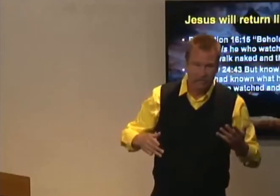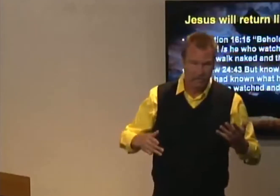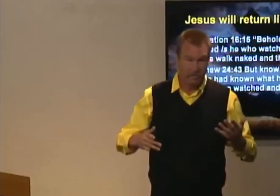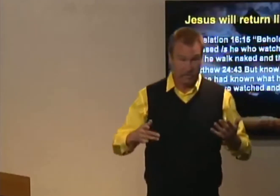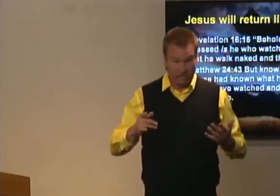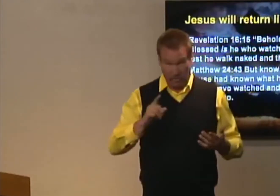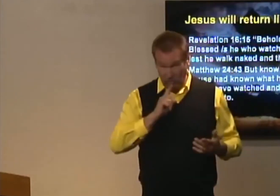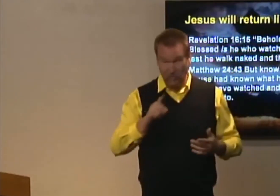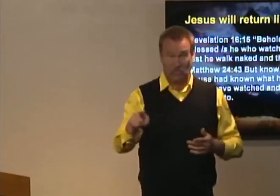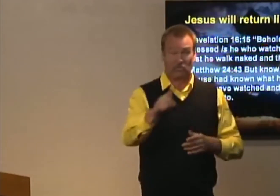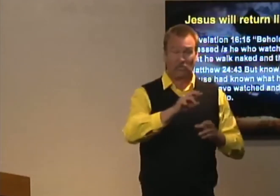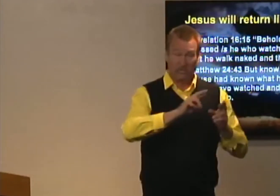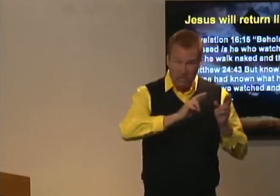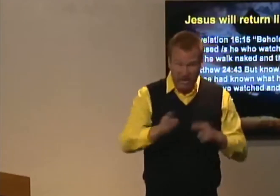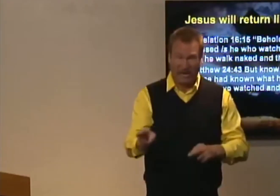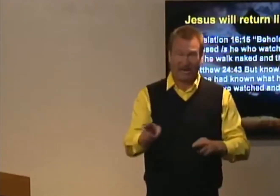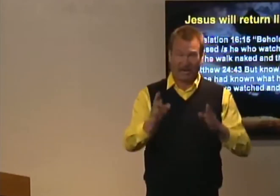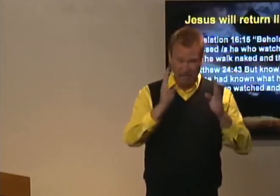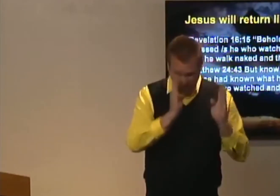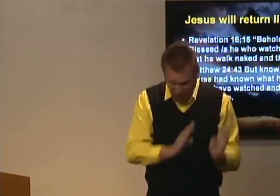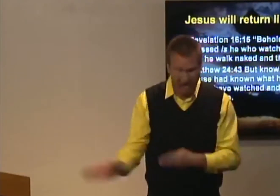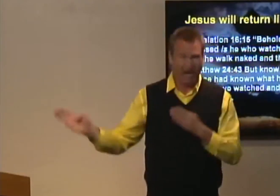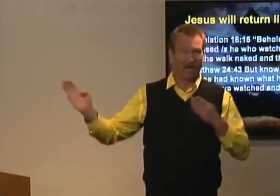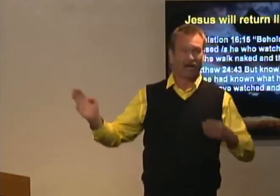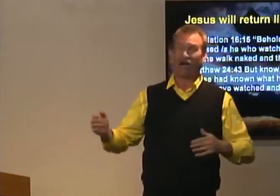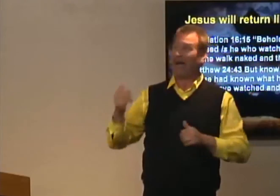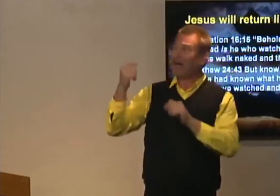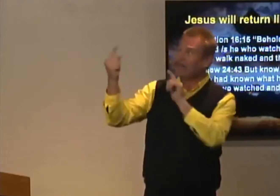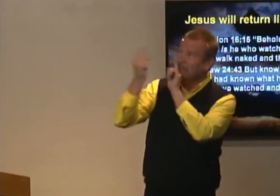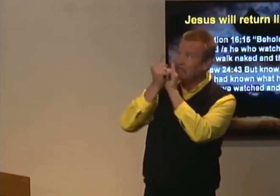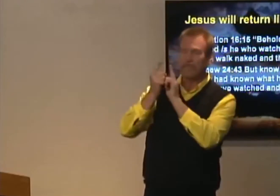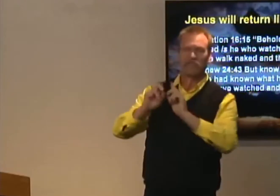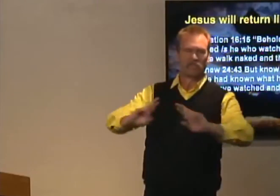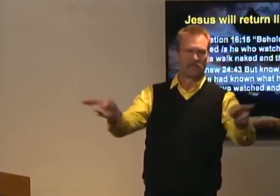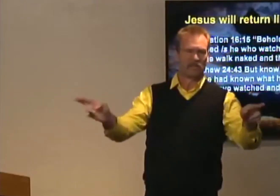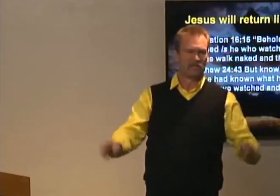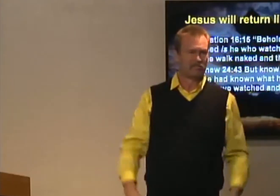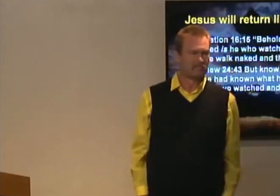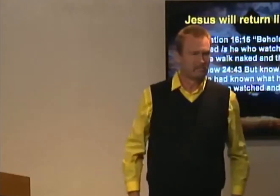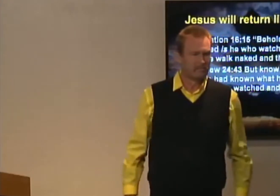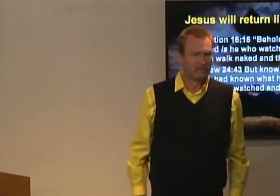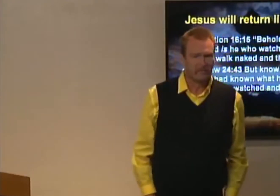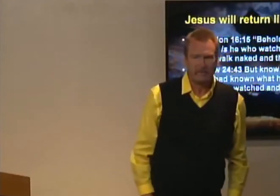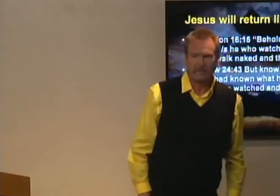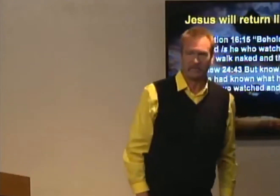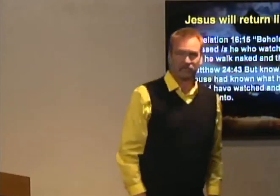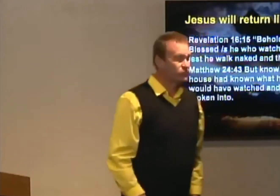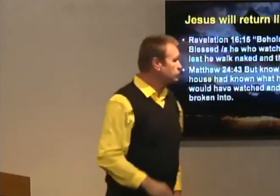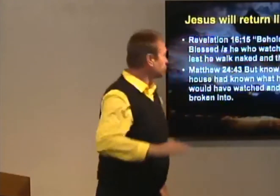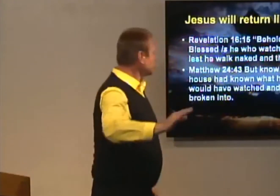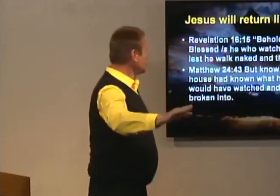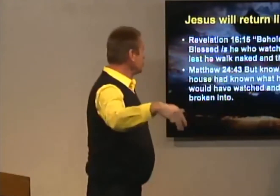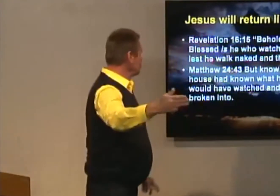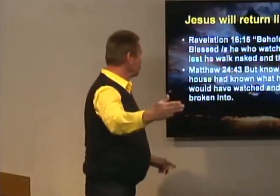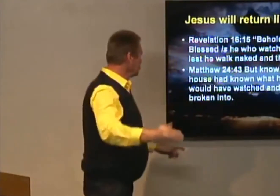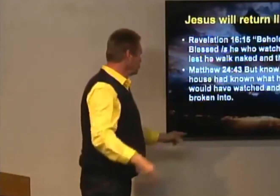I can't face you just yet." Not yet, really? We need to always be ready. We need to always be prepared.